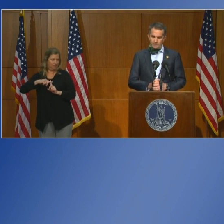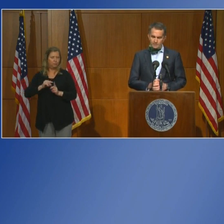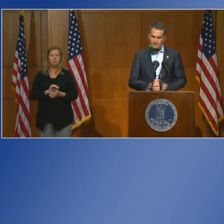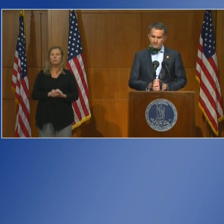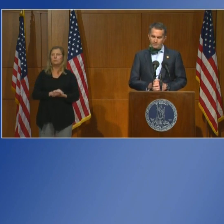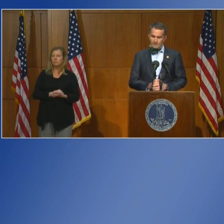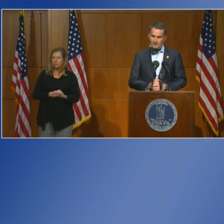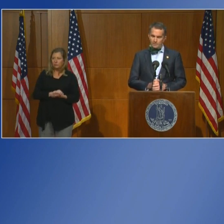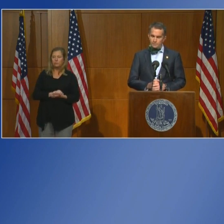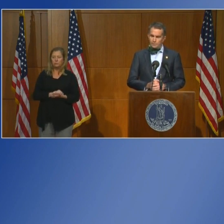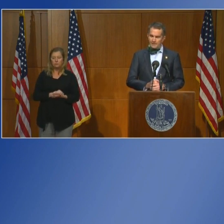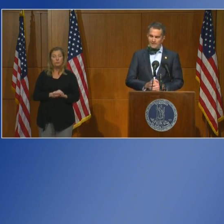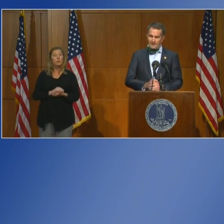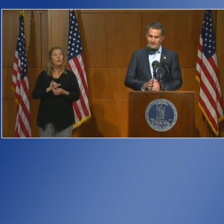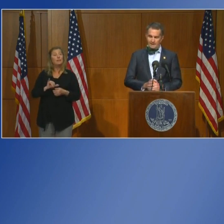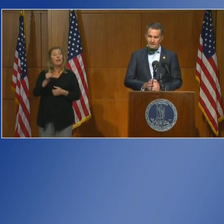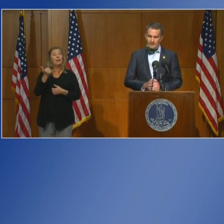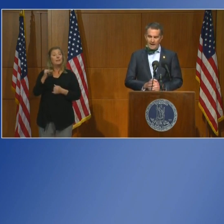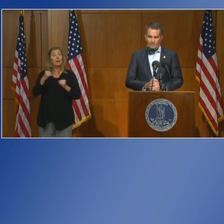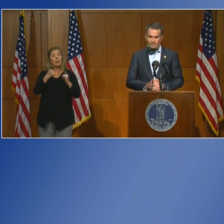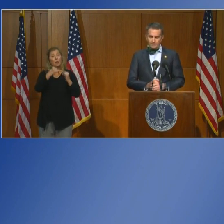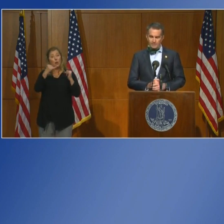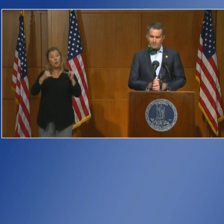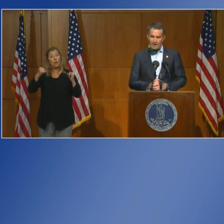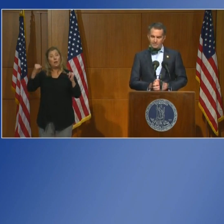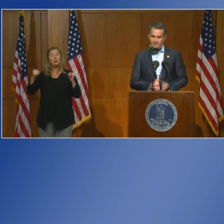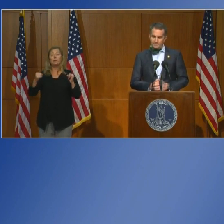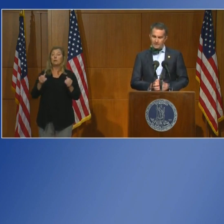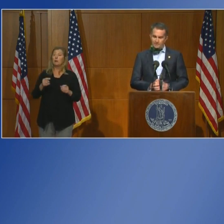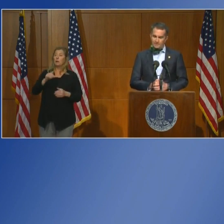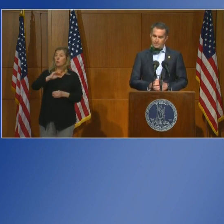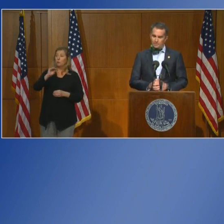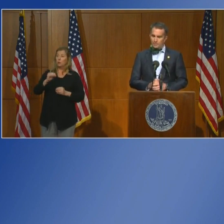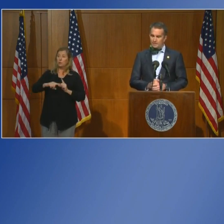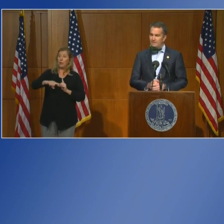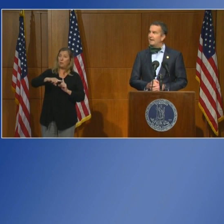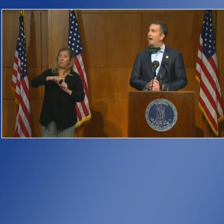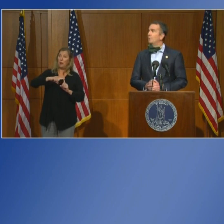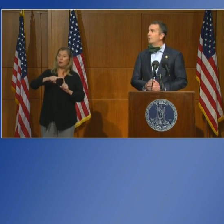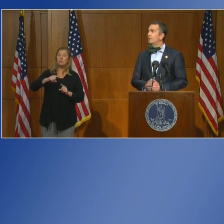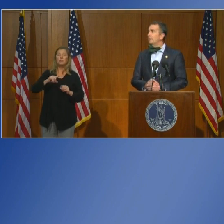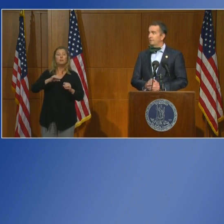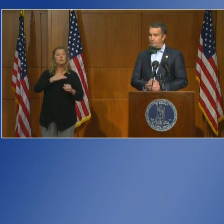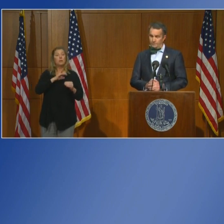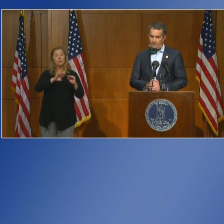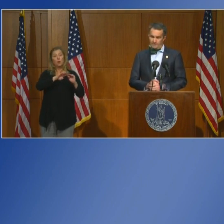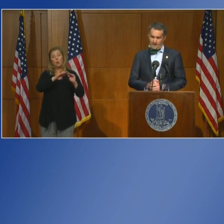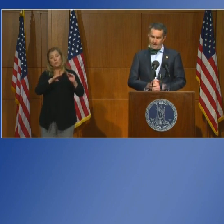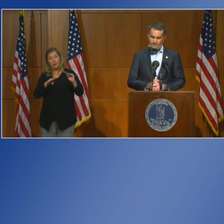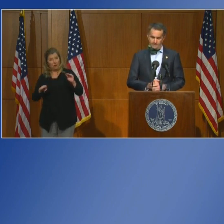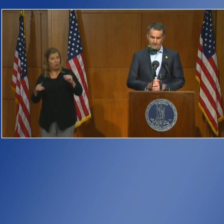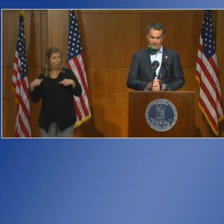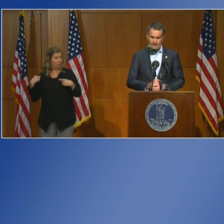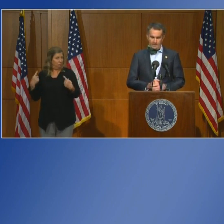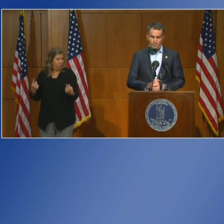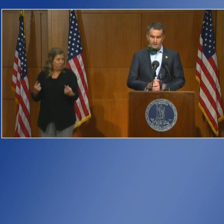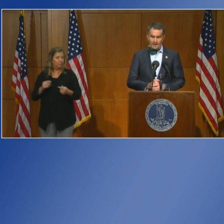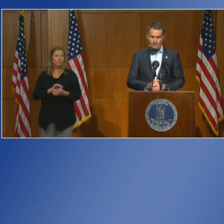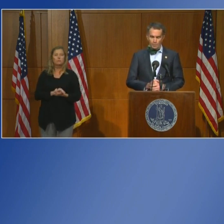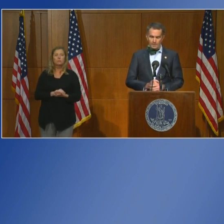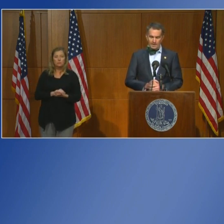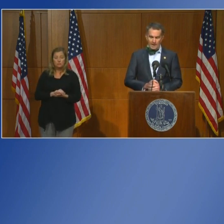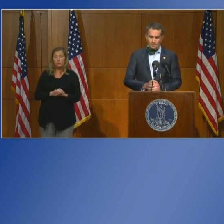you can see from the yellow trend line, our percent of positive tests has been trending downward for some time and